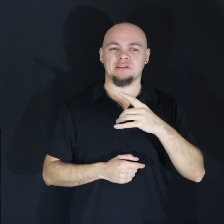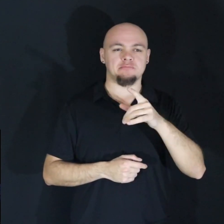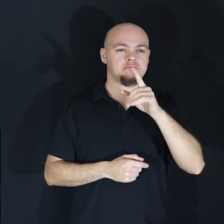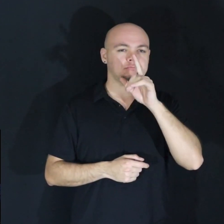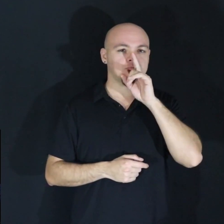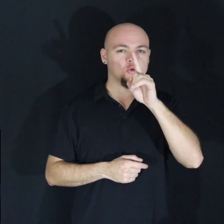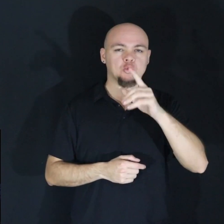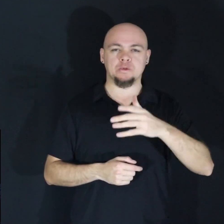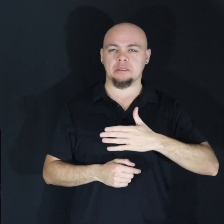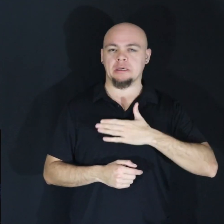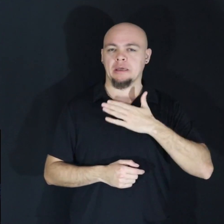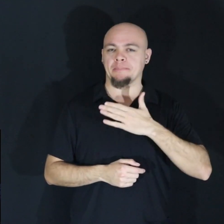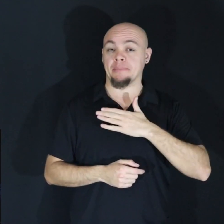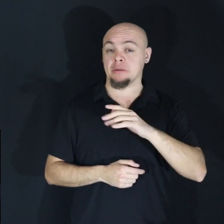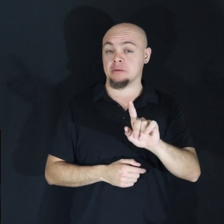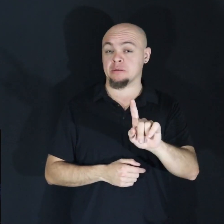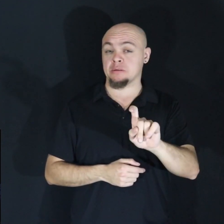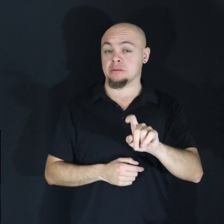happy?